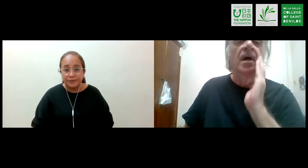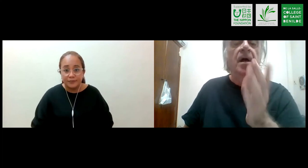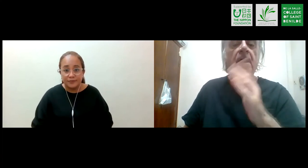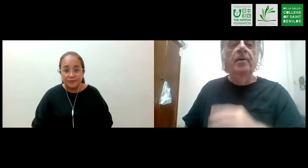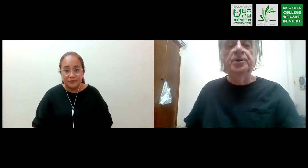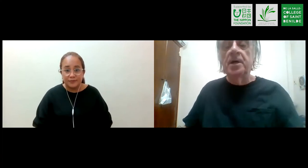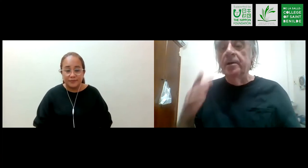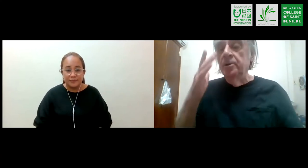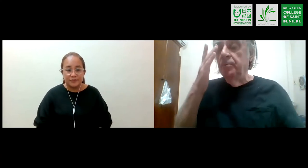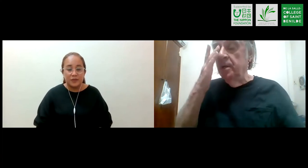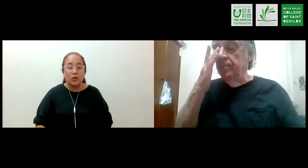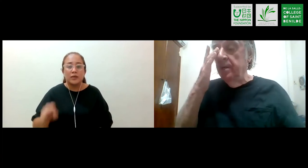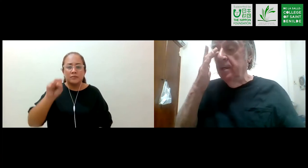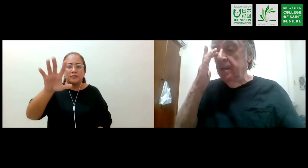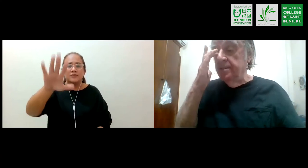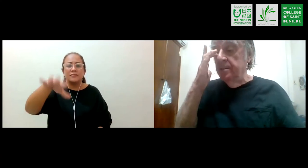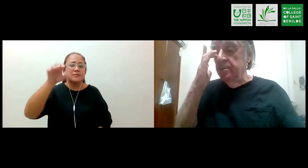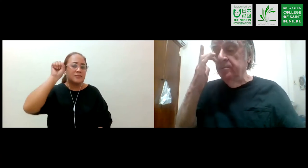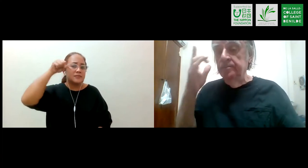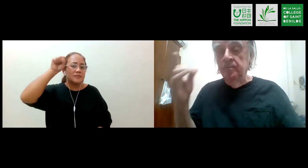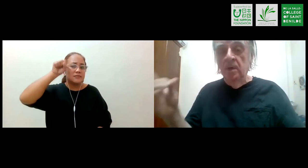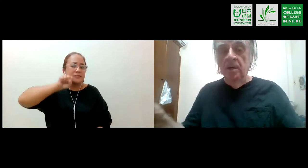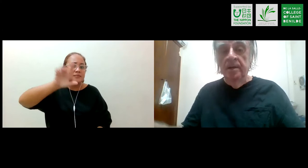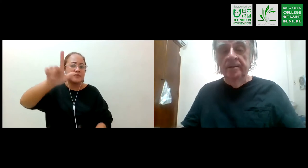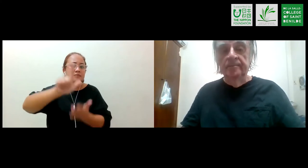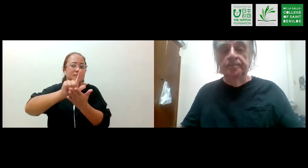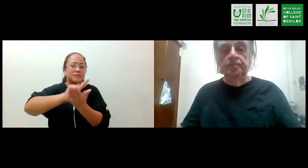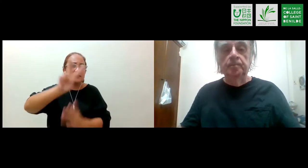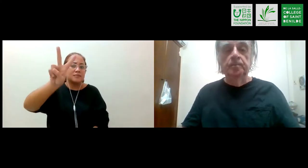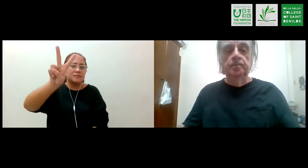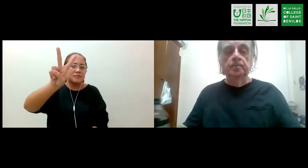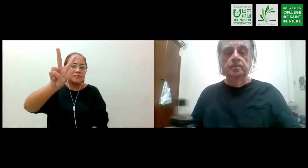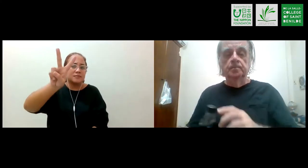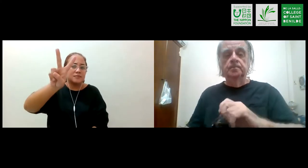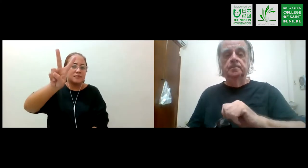Okay. All right, Jacques, can you pull up lesson 2?